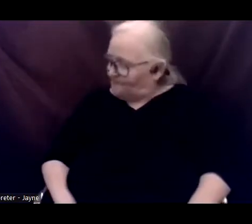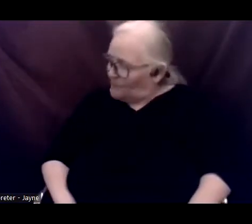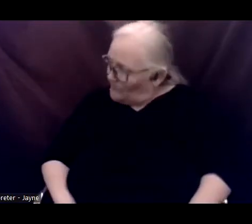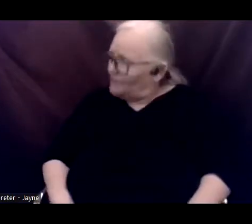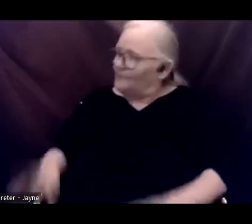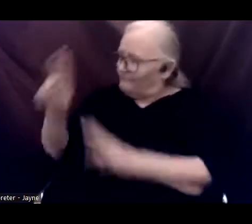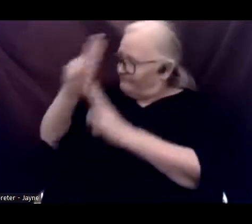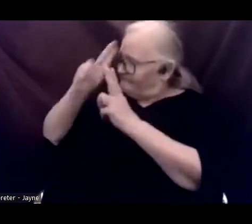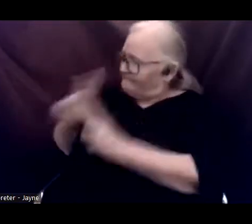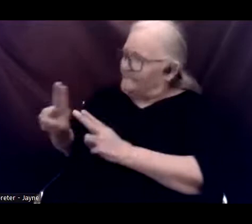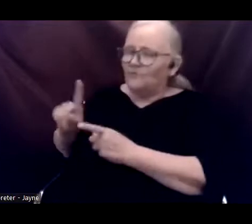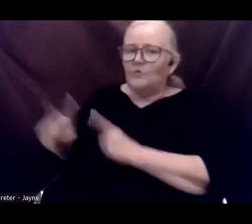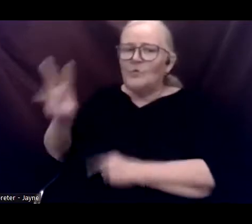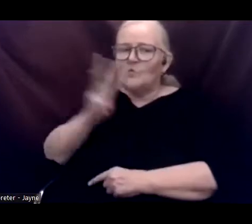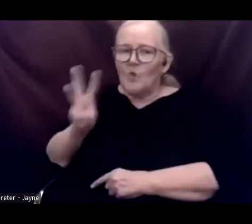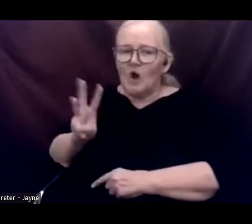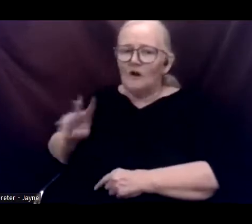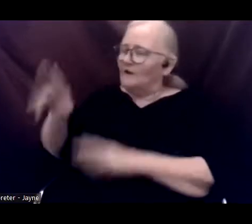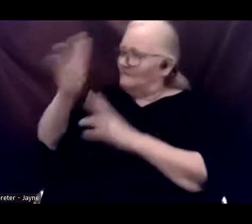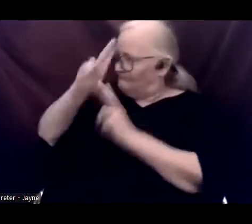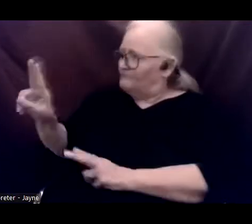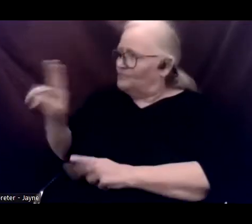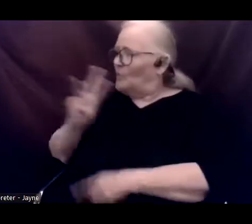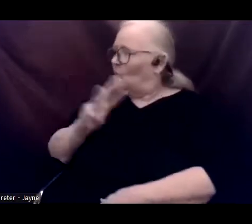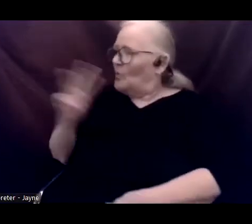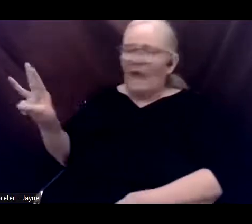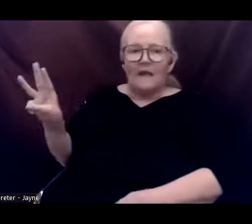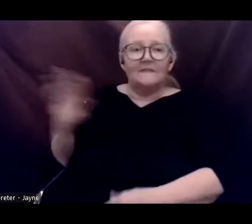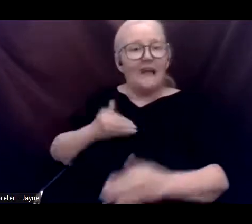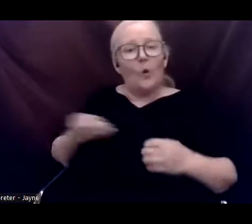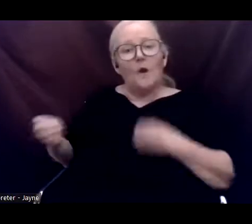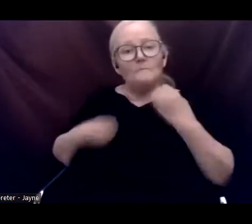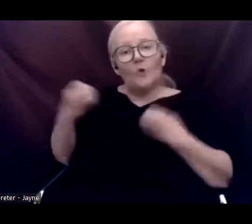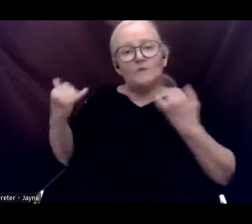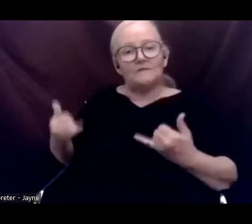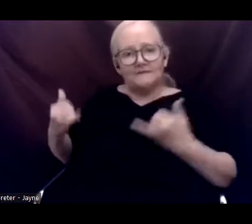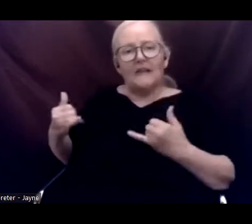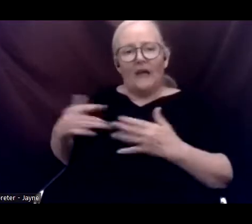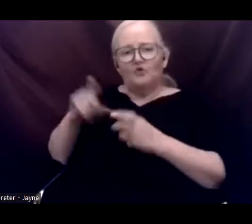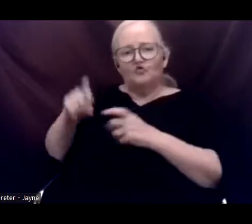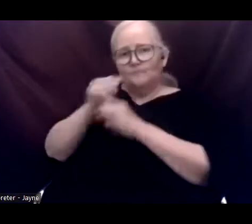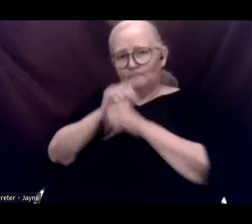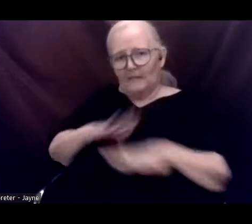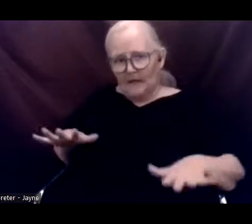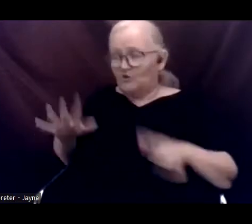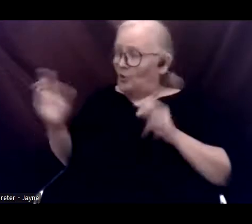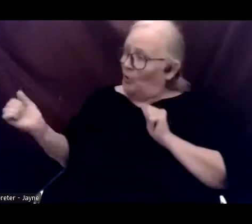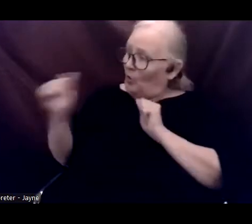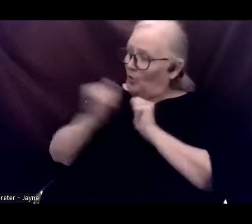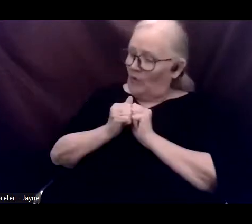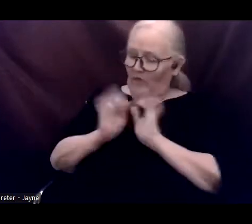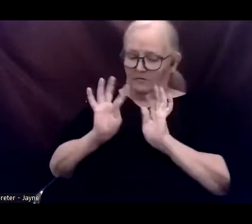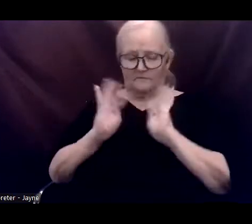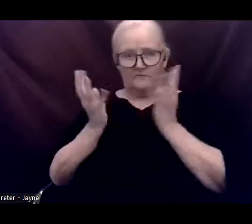Hail to the water, hail to the west. May our emotions today be blessed. Be with us encircled